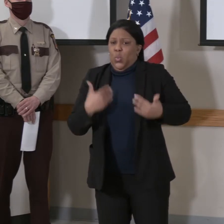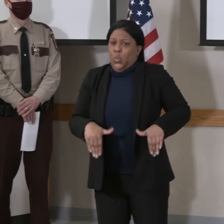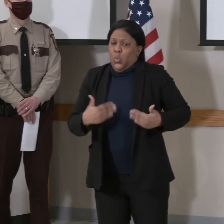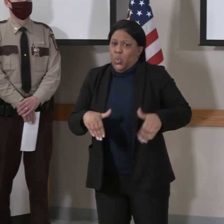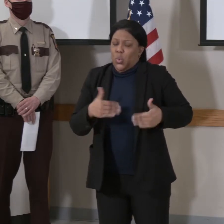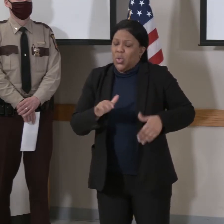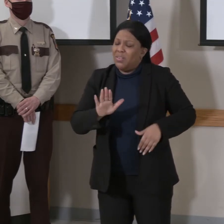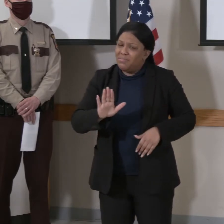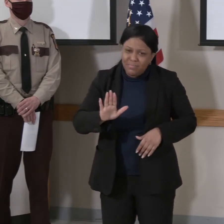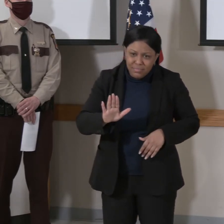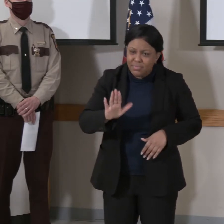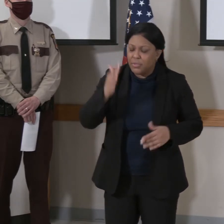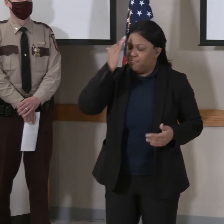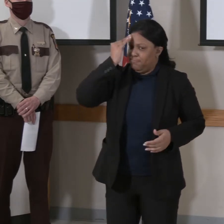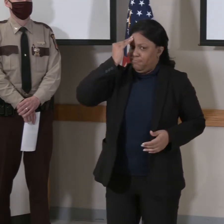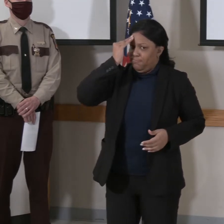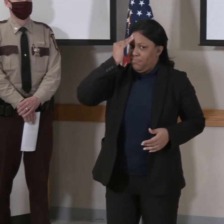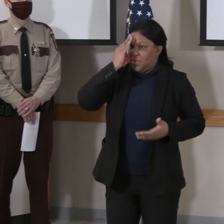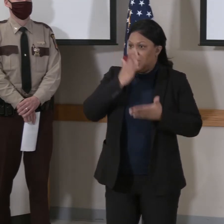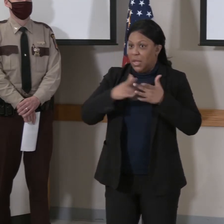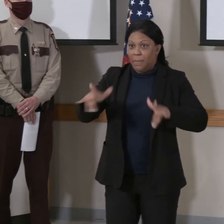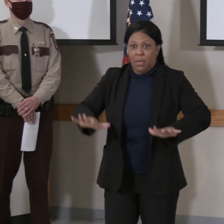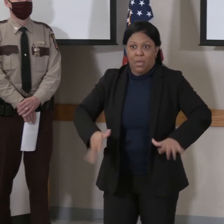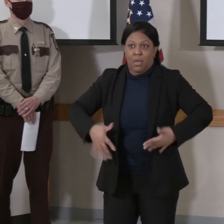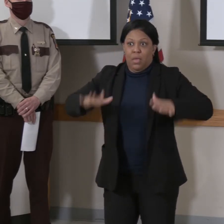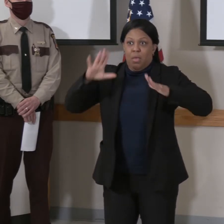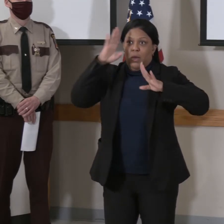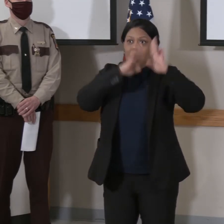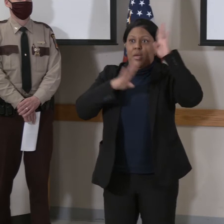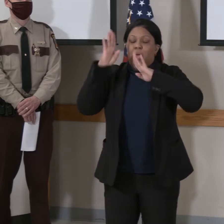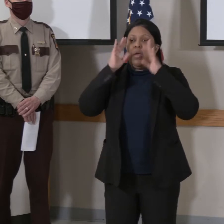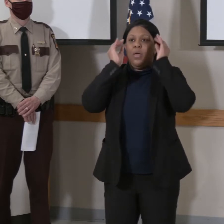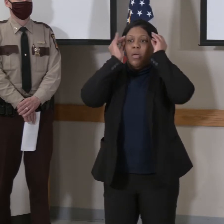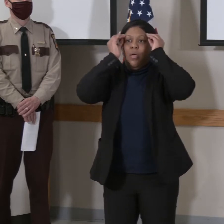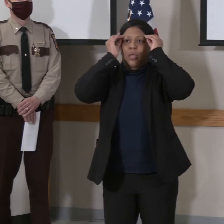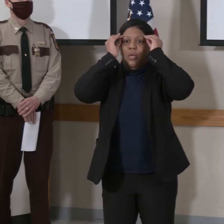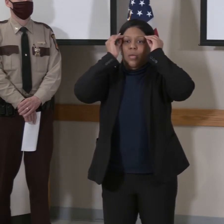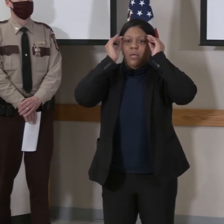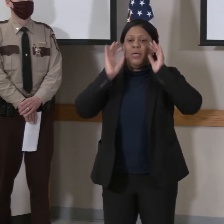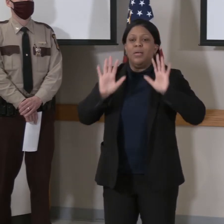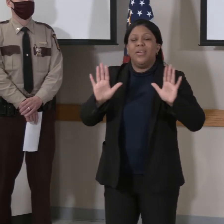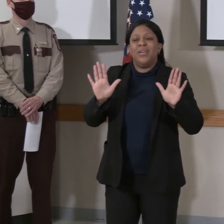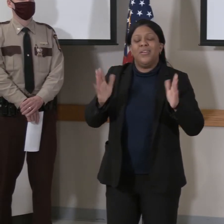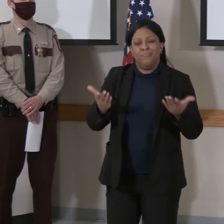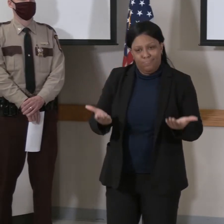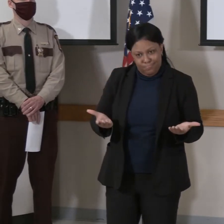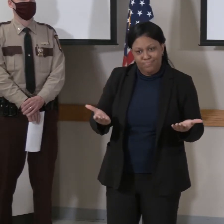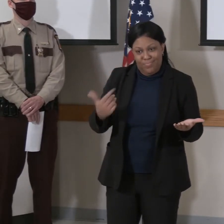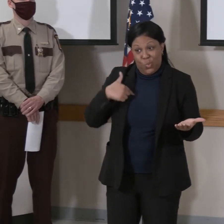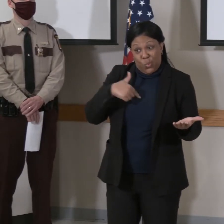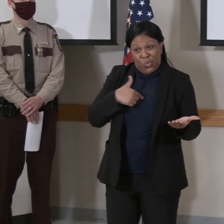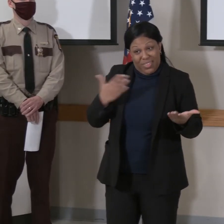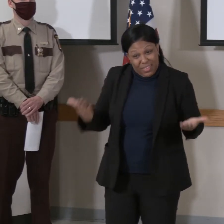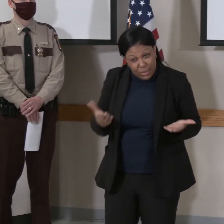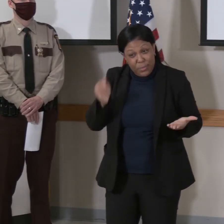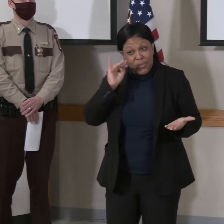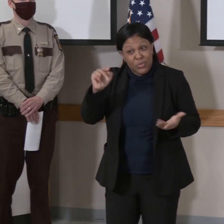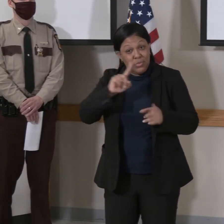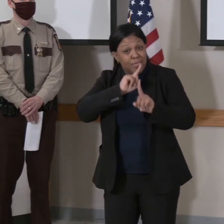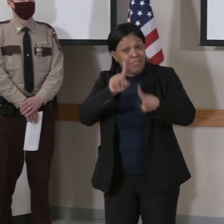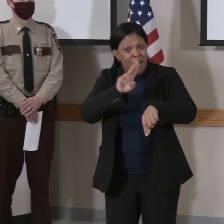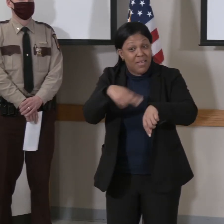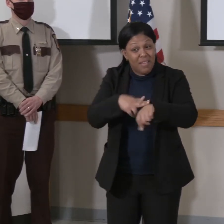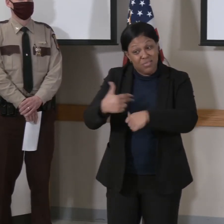The Minnesota National Guard has been called to respond to civil unrest not only in Minnesota, Minneapolis, St. Paul,